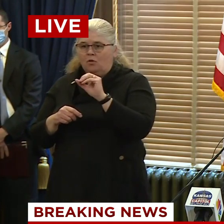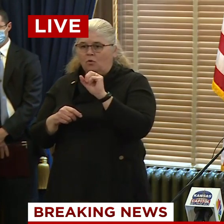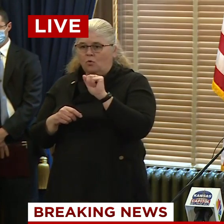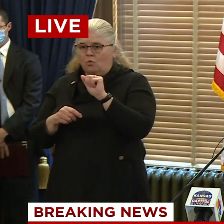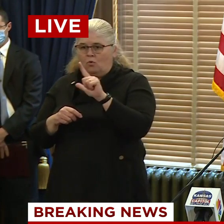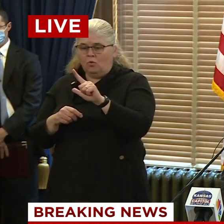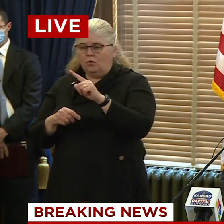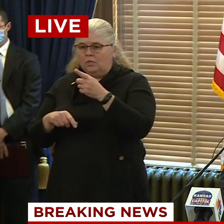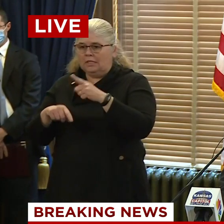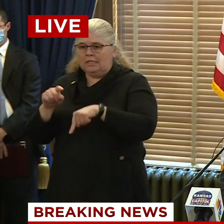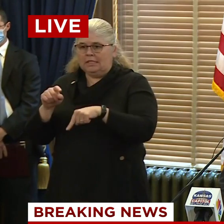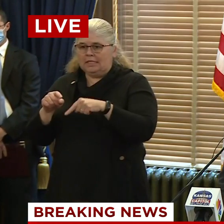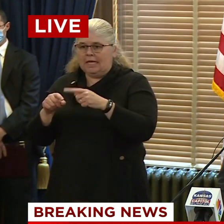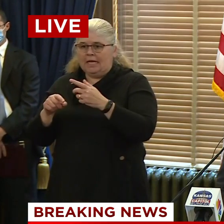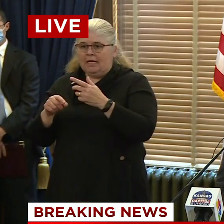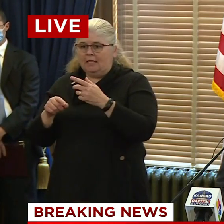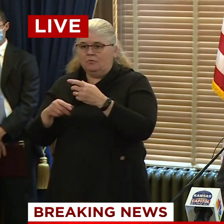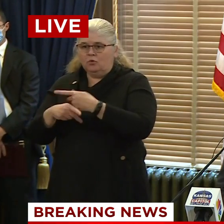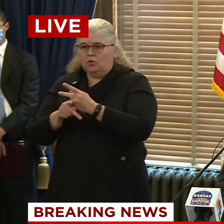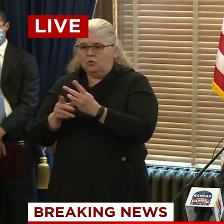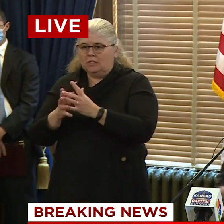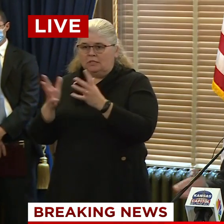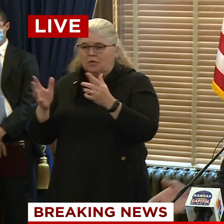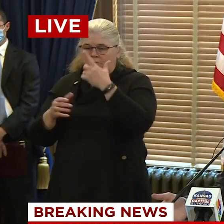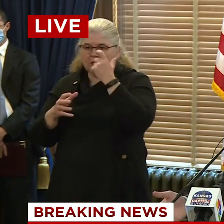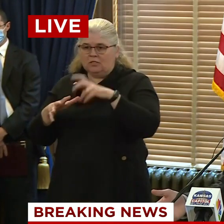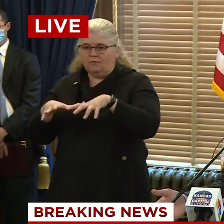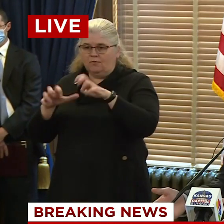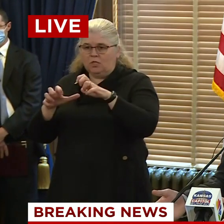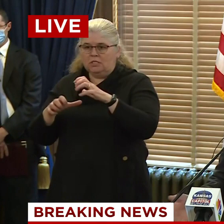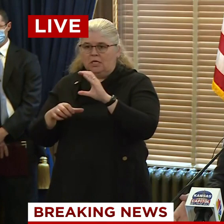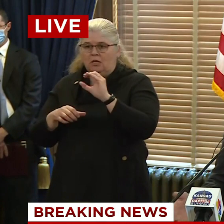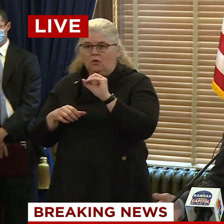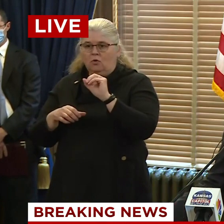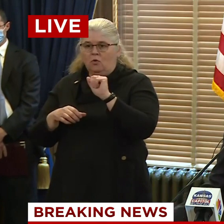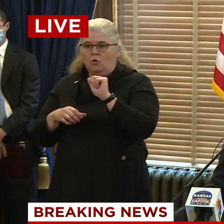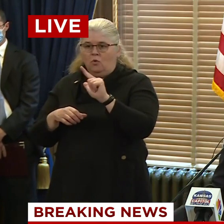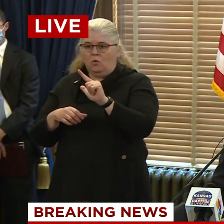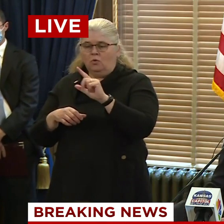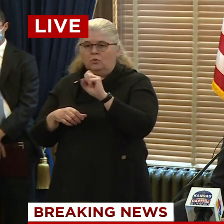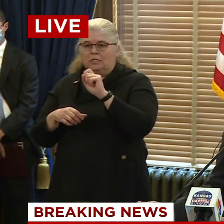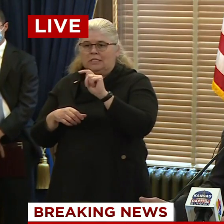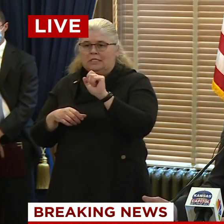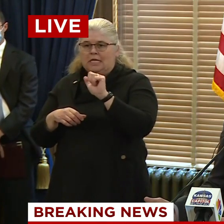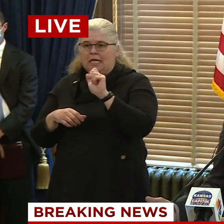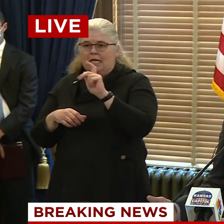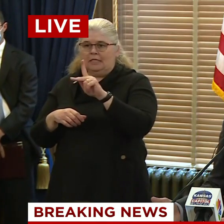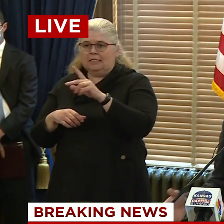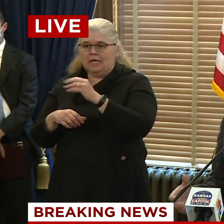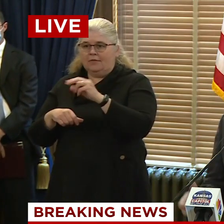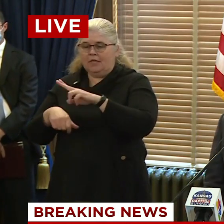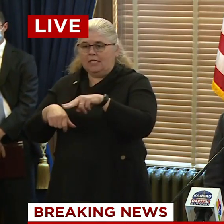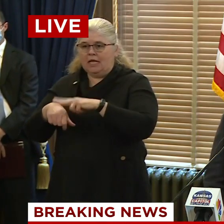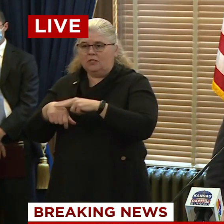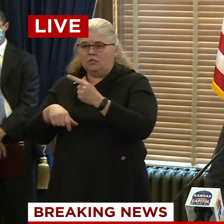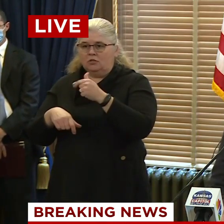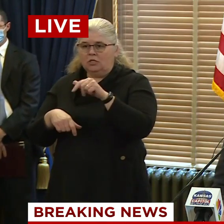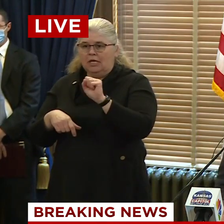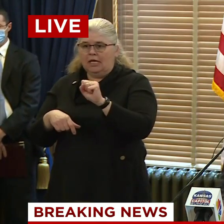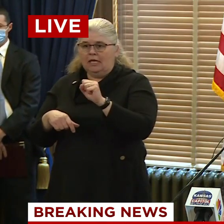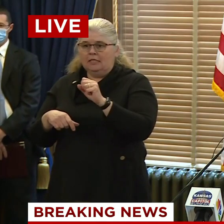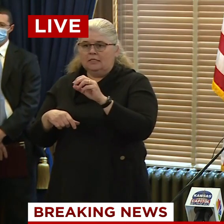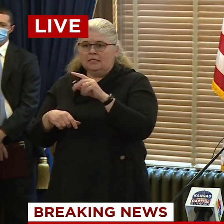of freezing coal stacks. And then on top of that, you have the natural gas plants, which some are